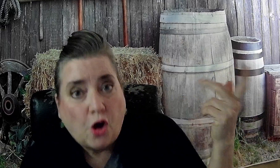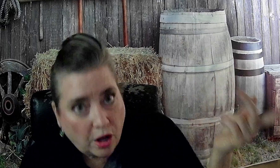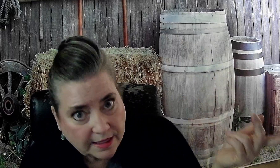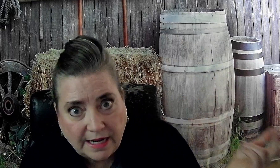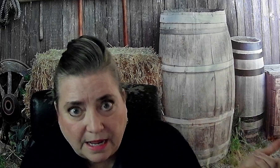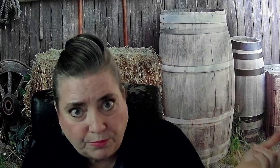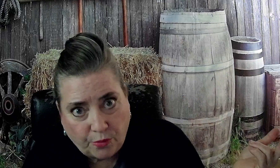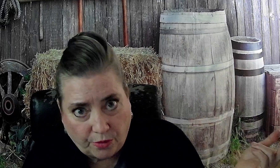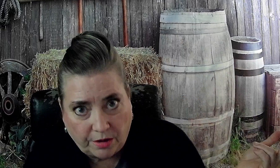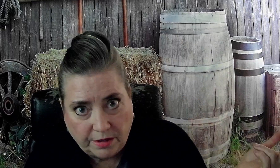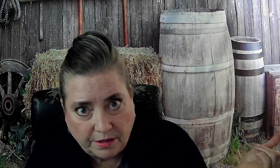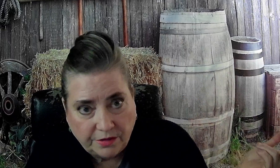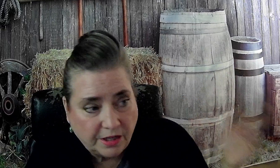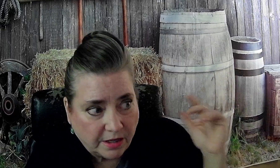get on board with